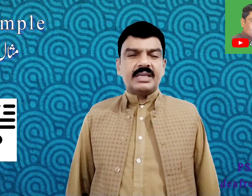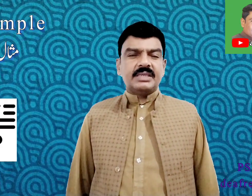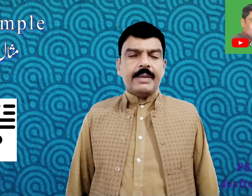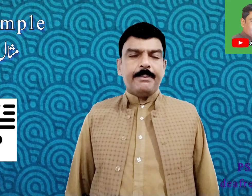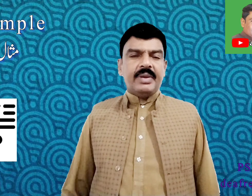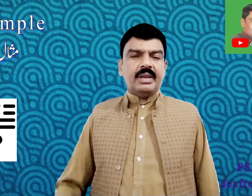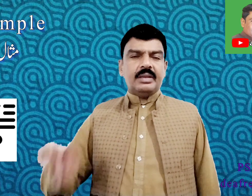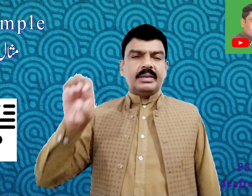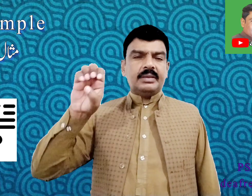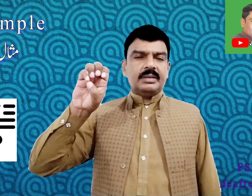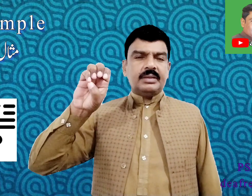example,